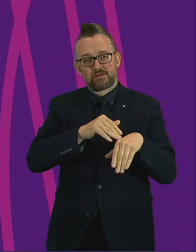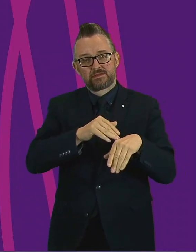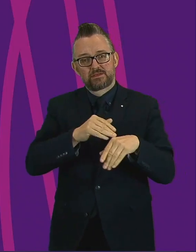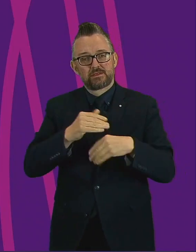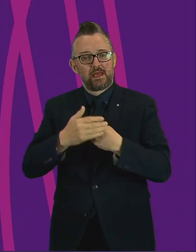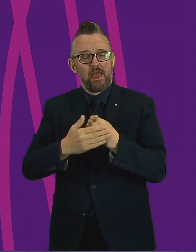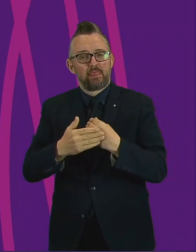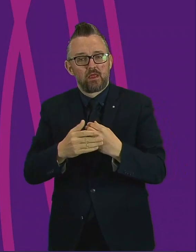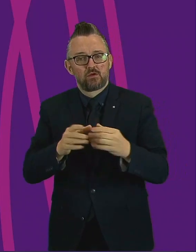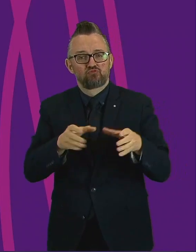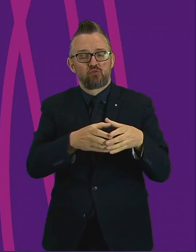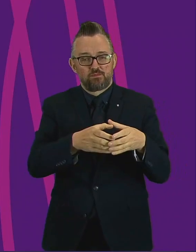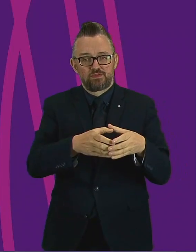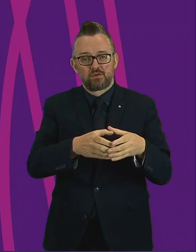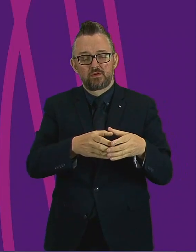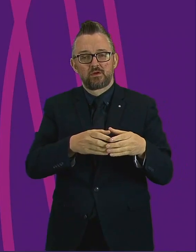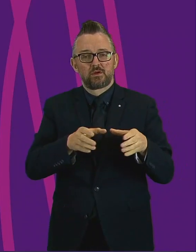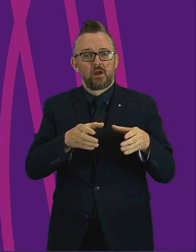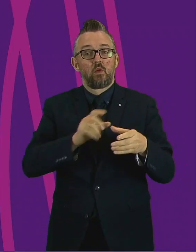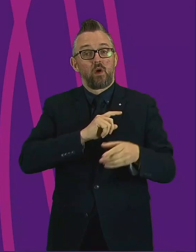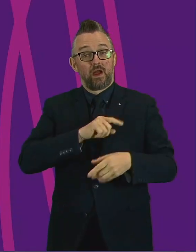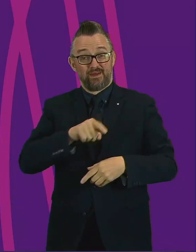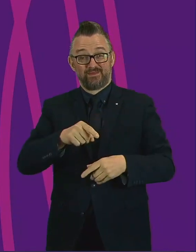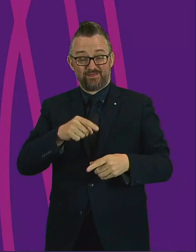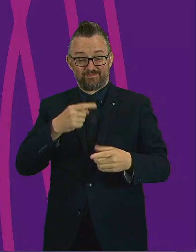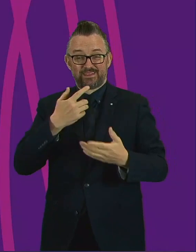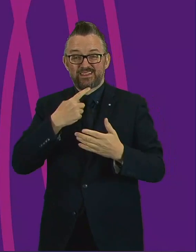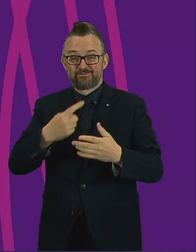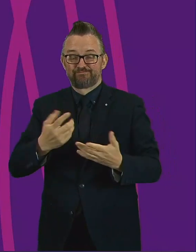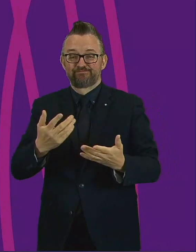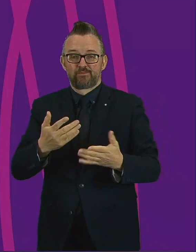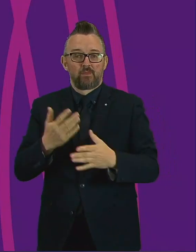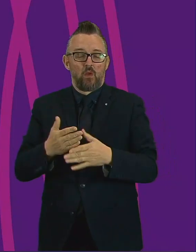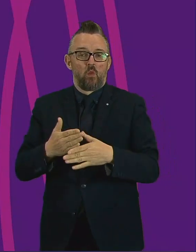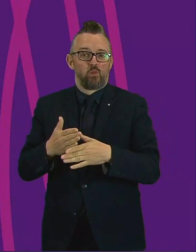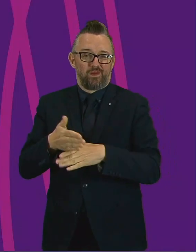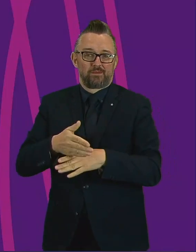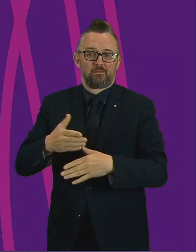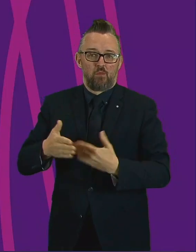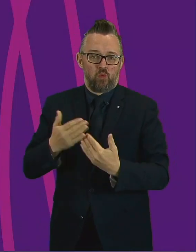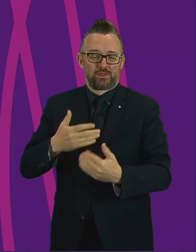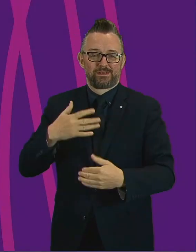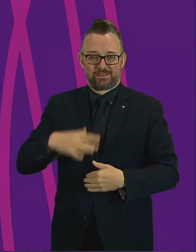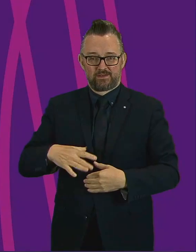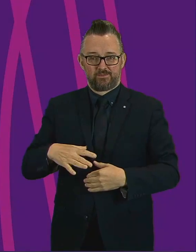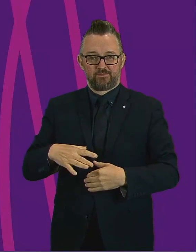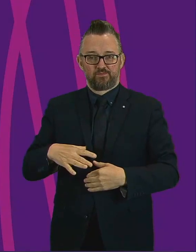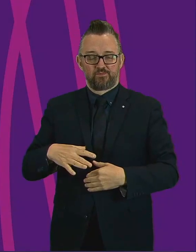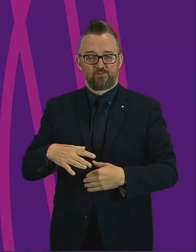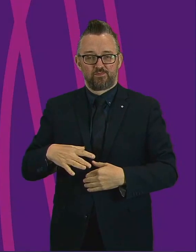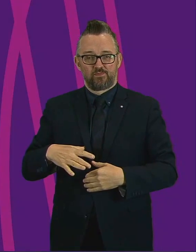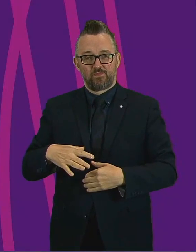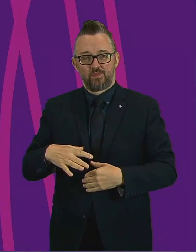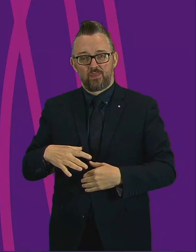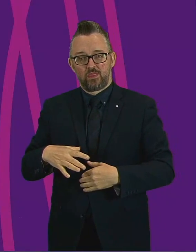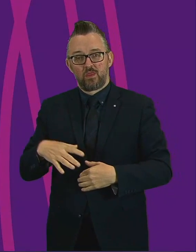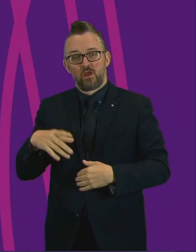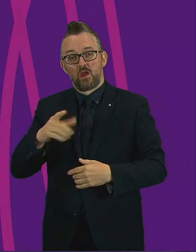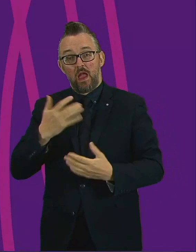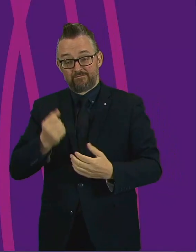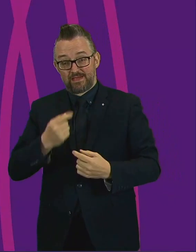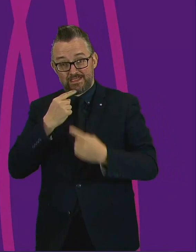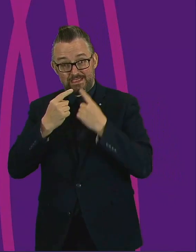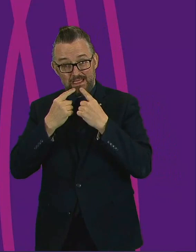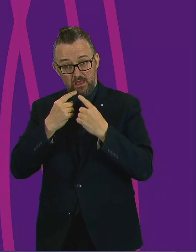They said in that report that further work was required, and based on the available data